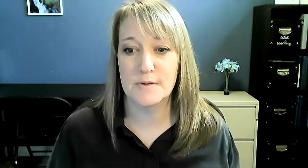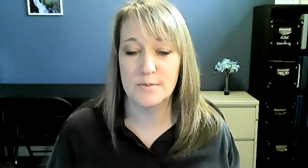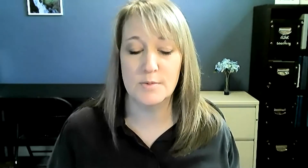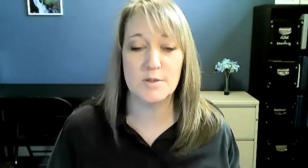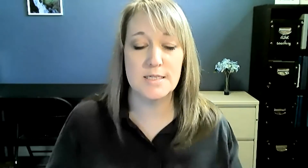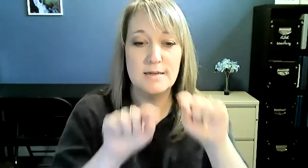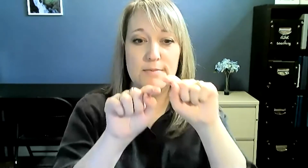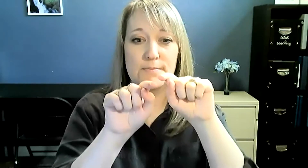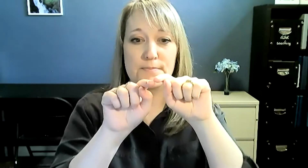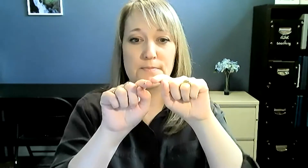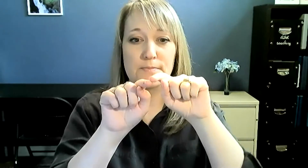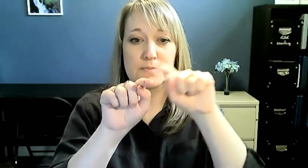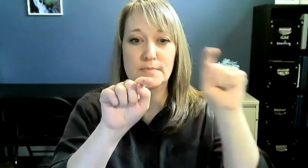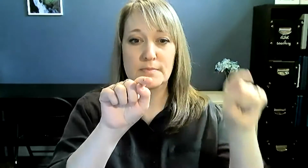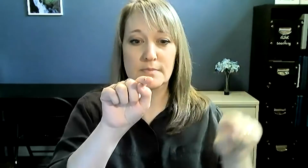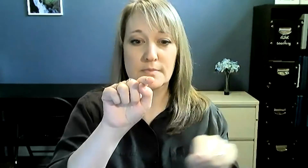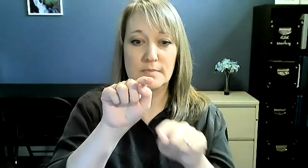And one more time.